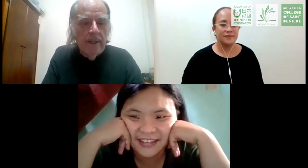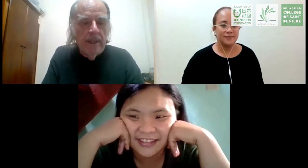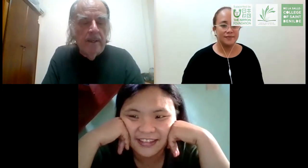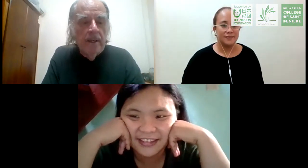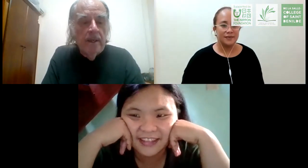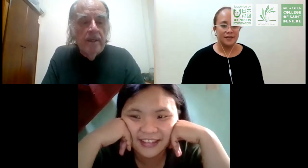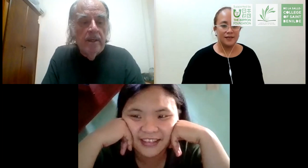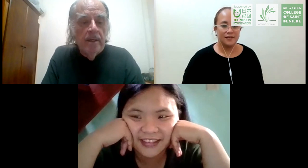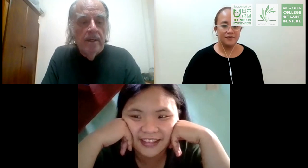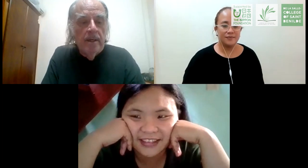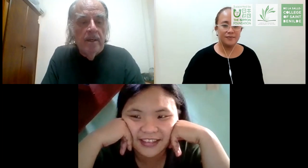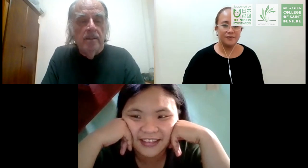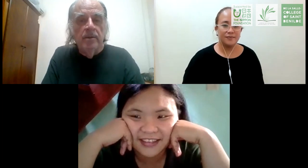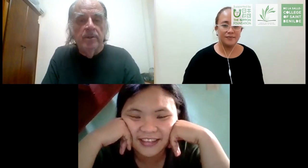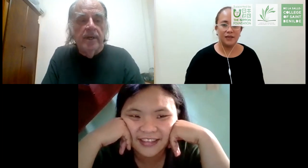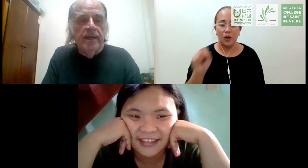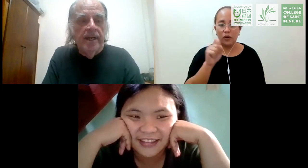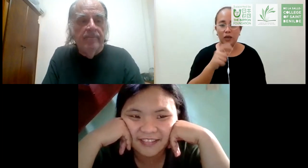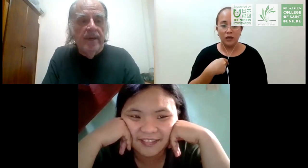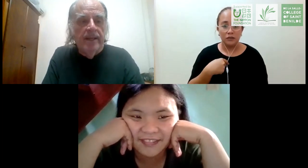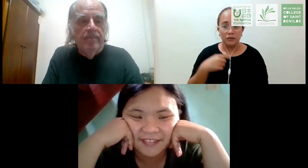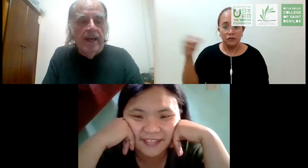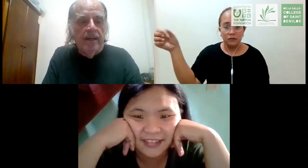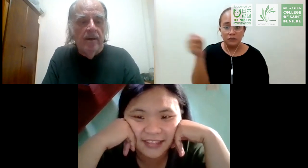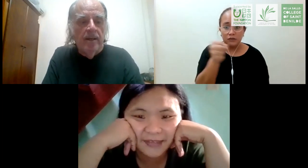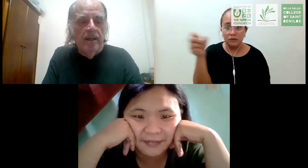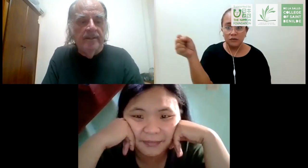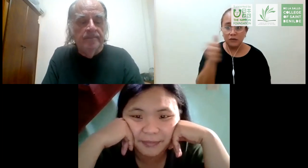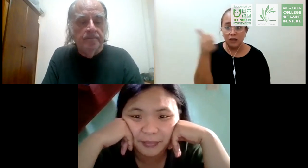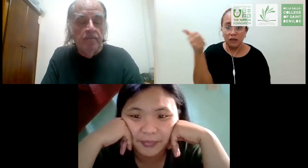Okay. Shall we try to get everybody back online?